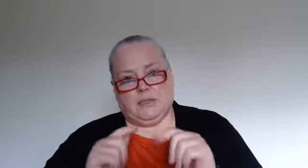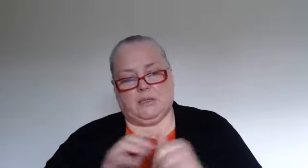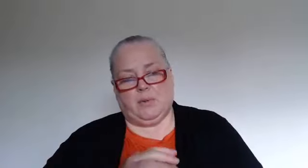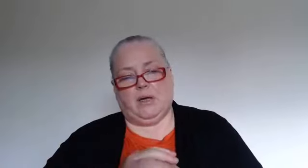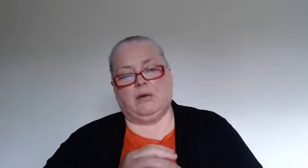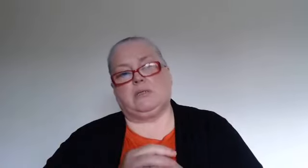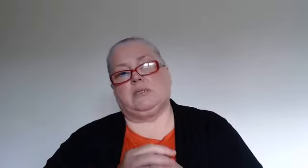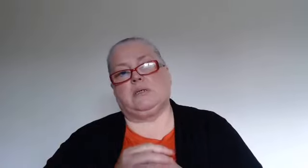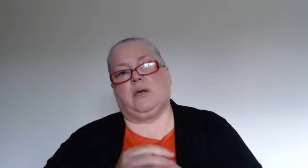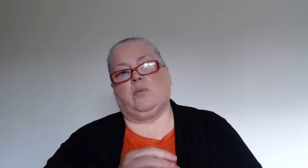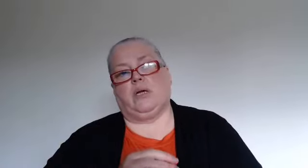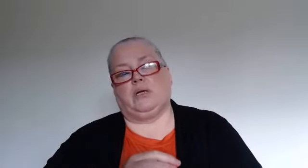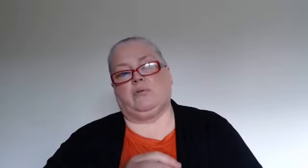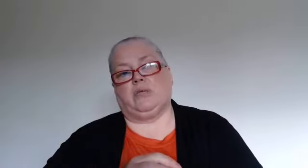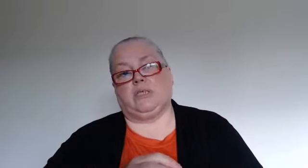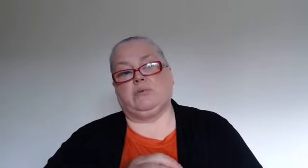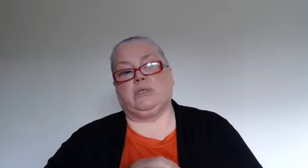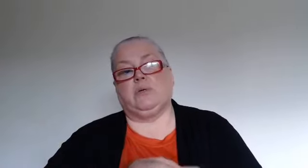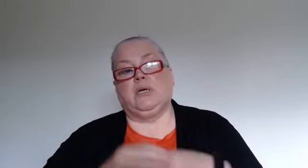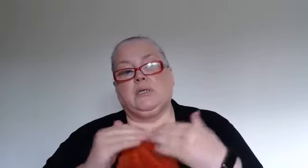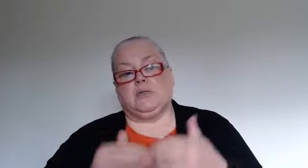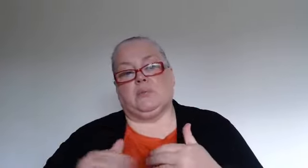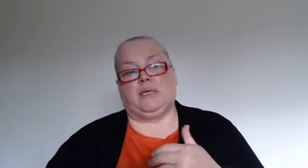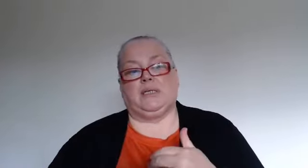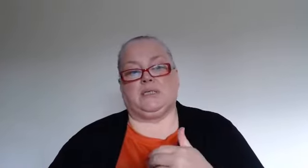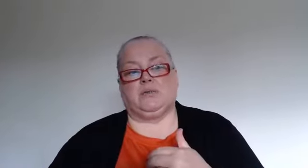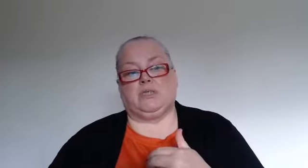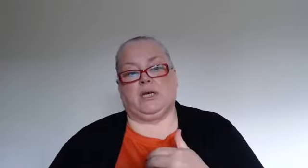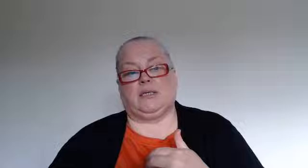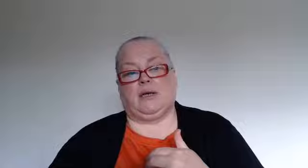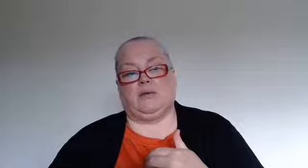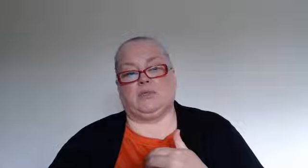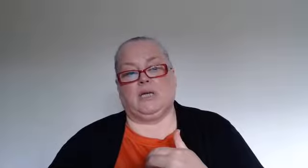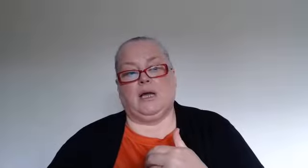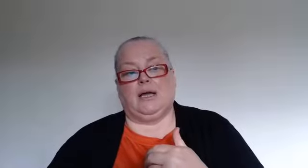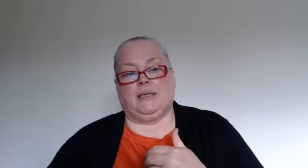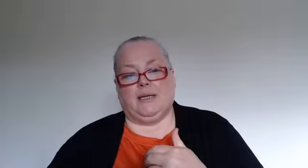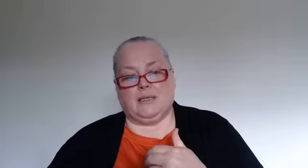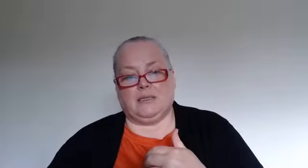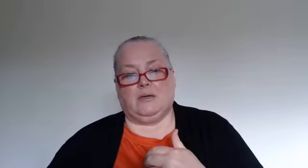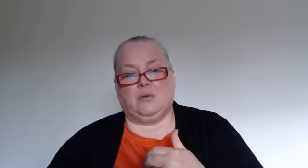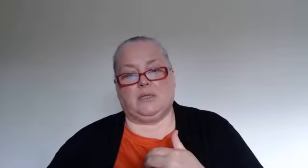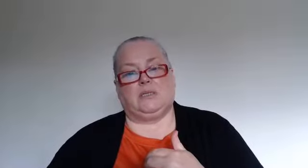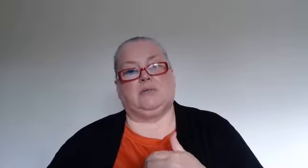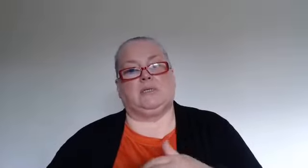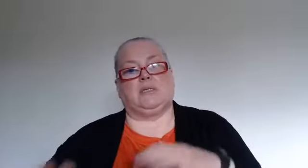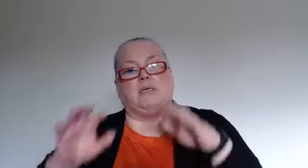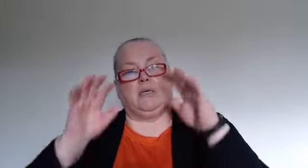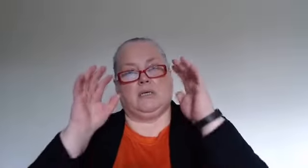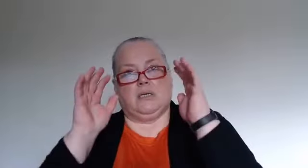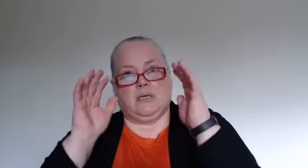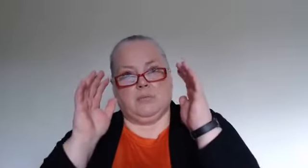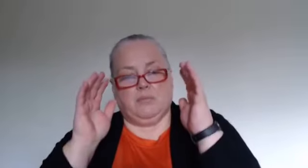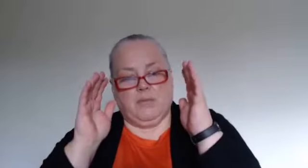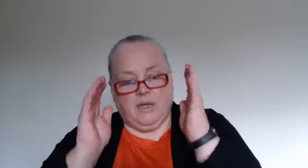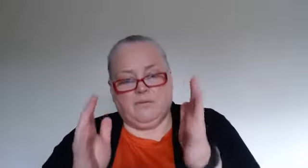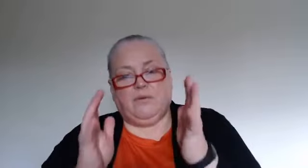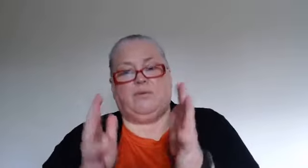the blogs where you can reach out to. So please do check that out. And the last thing I would say to you is, if you feel